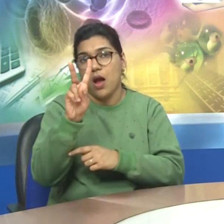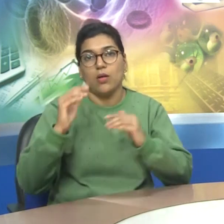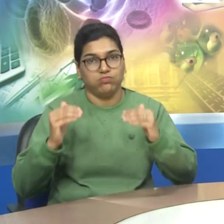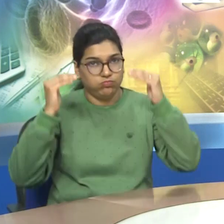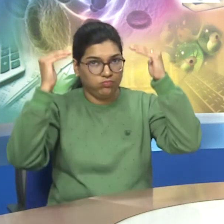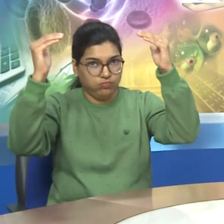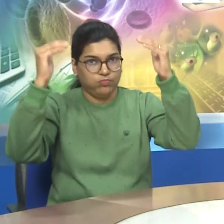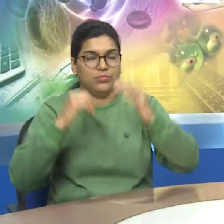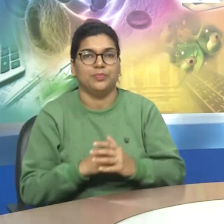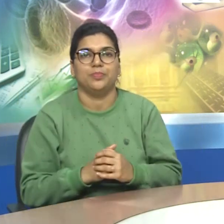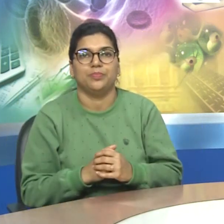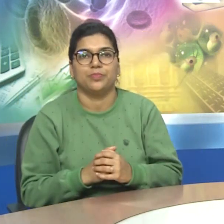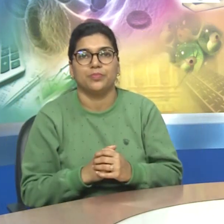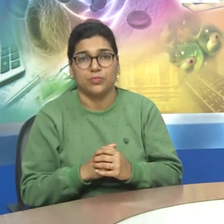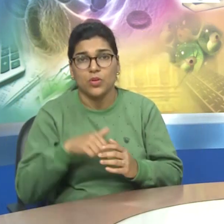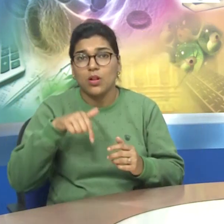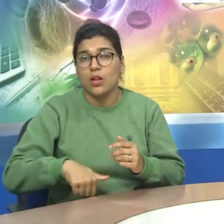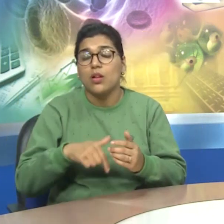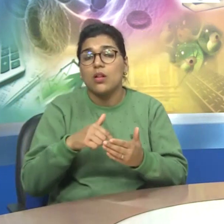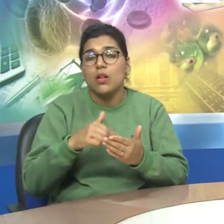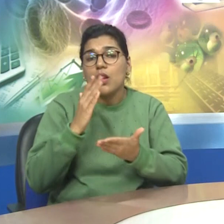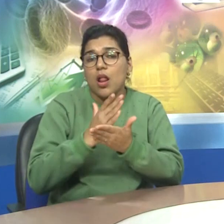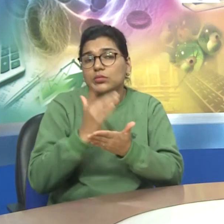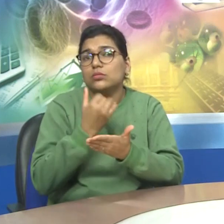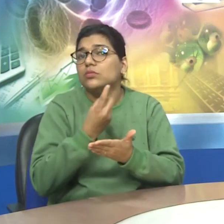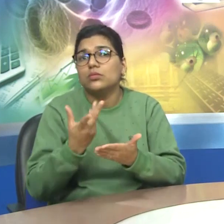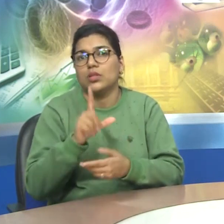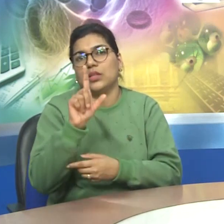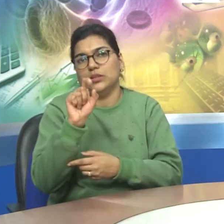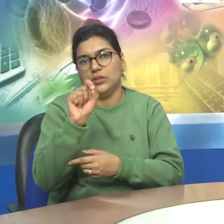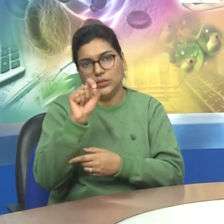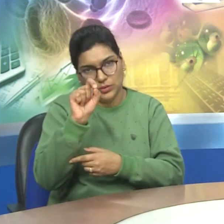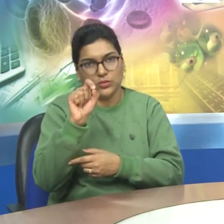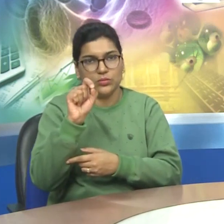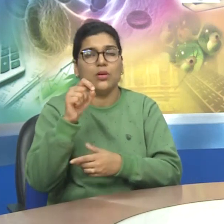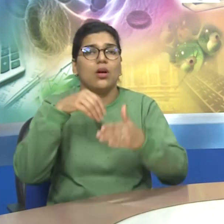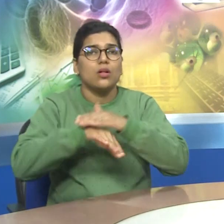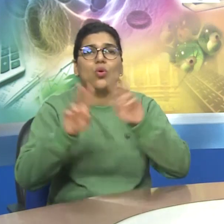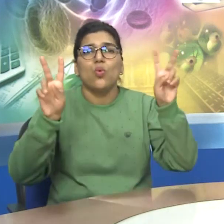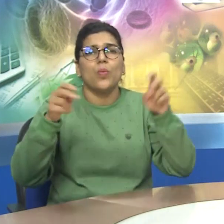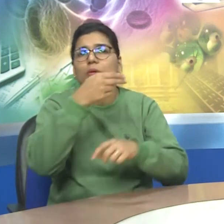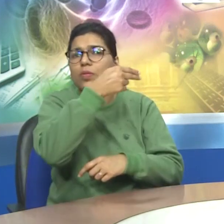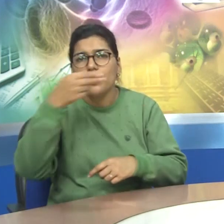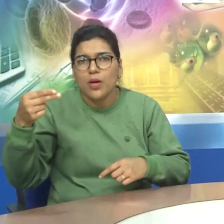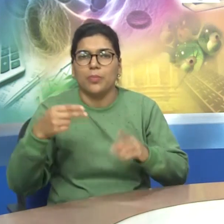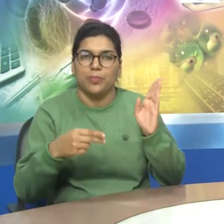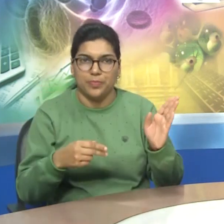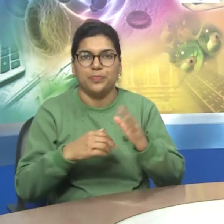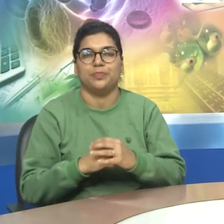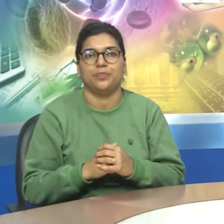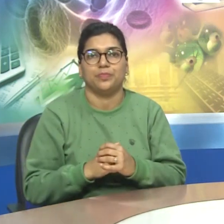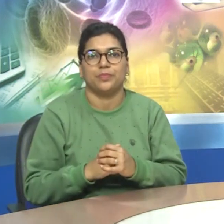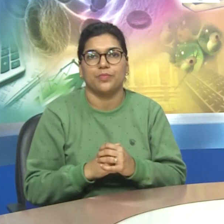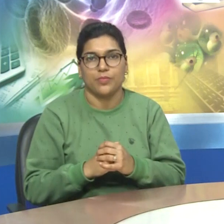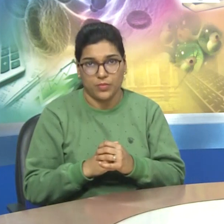Code number for this subject is 339. This video is for senior secondary level. We are doing lesson